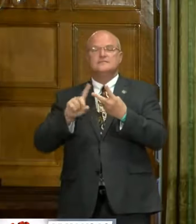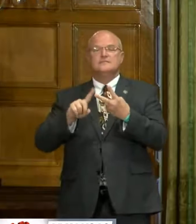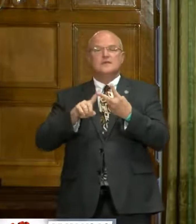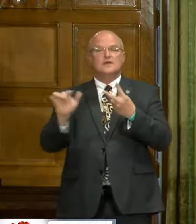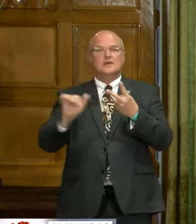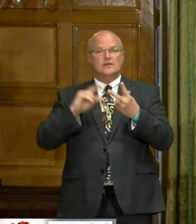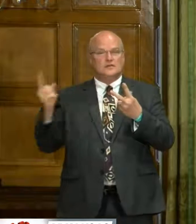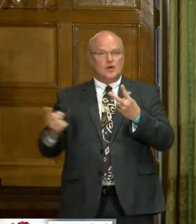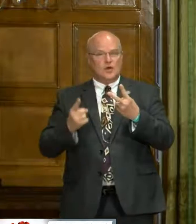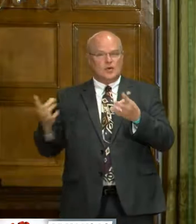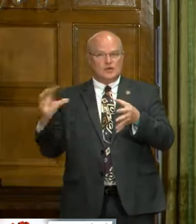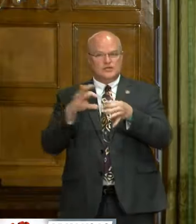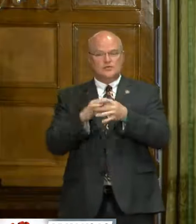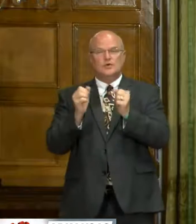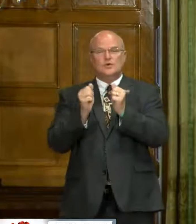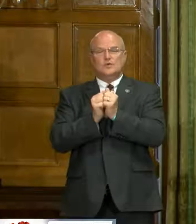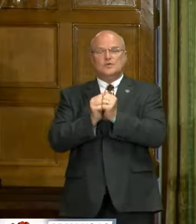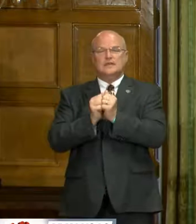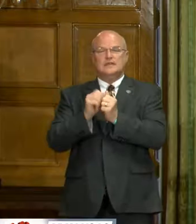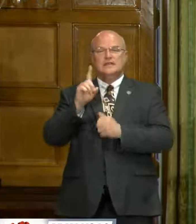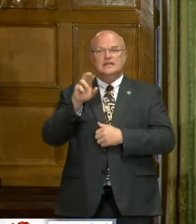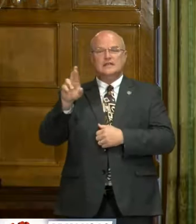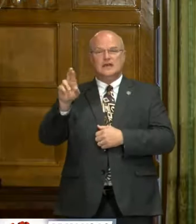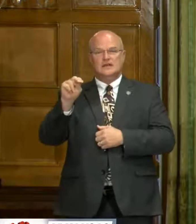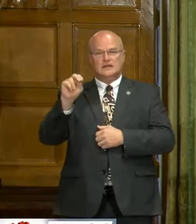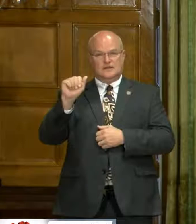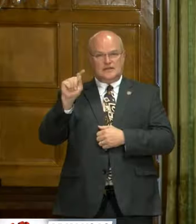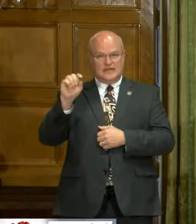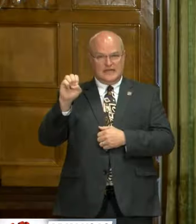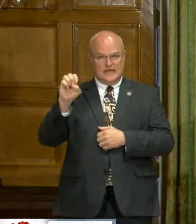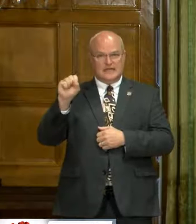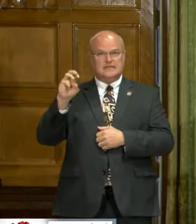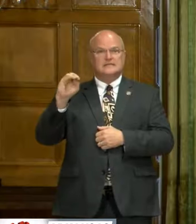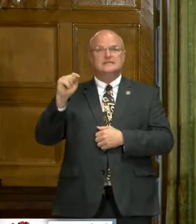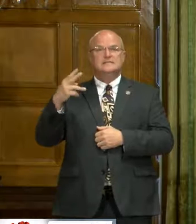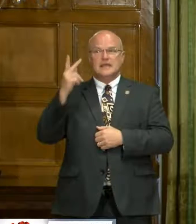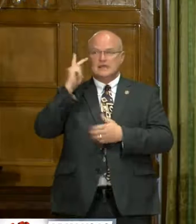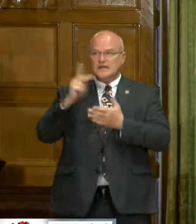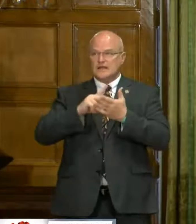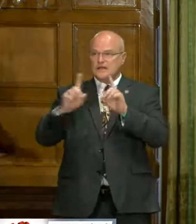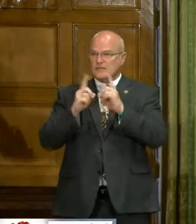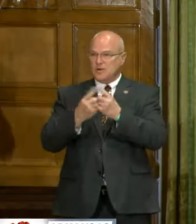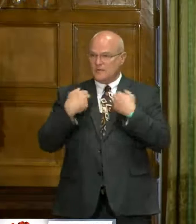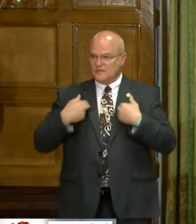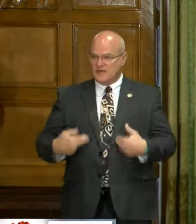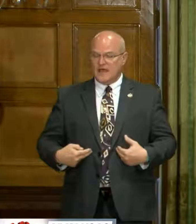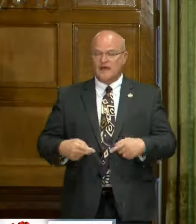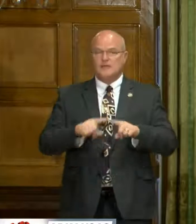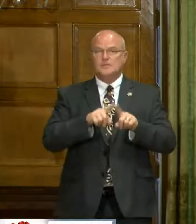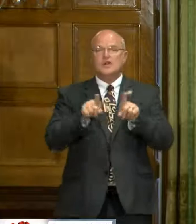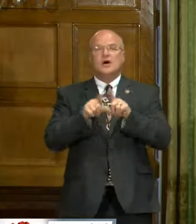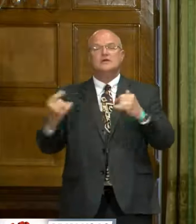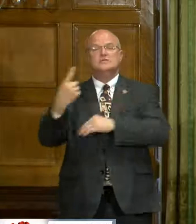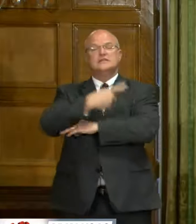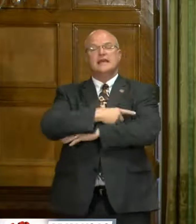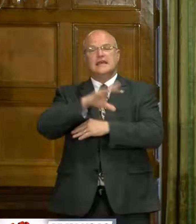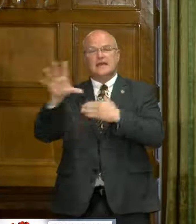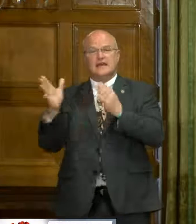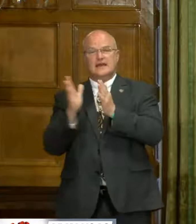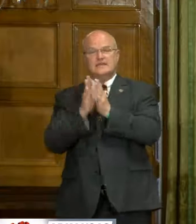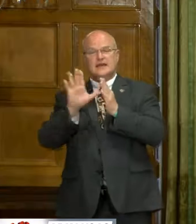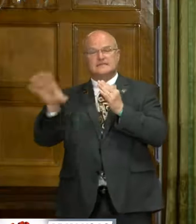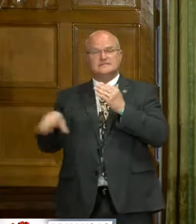also, as always, joined by Dr. Nate Smith, Secretary of the Department of Health. But also today I've